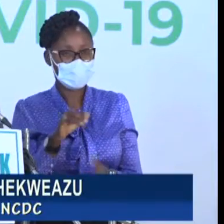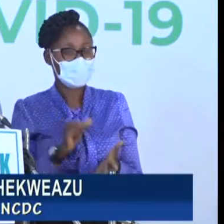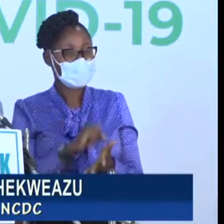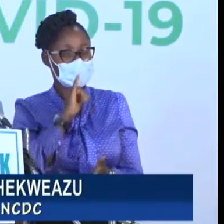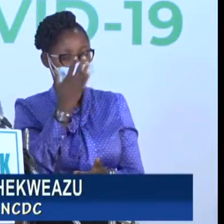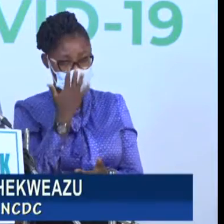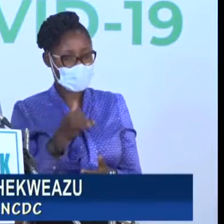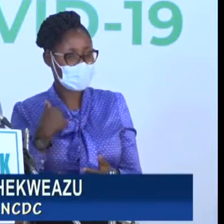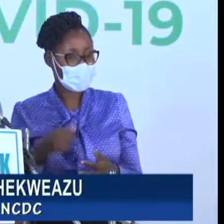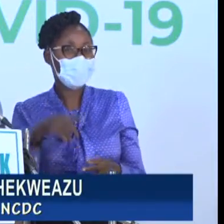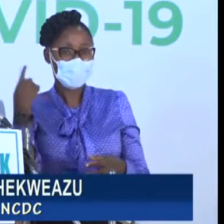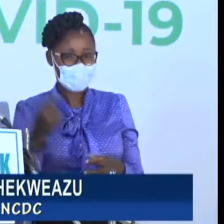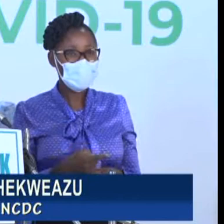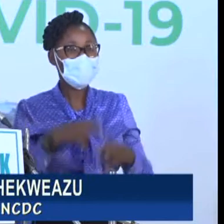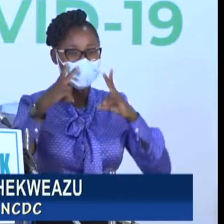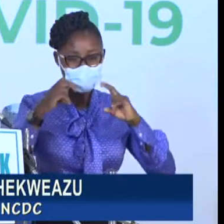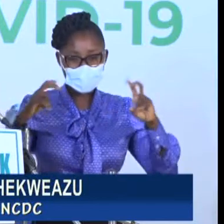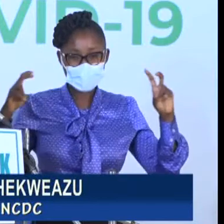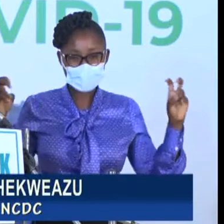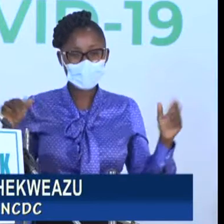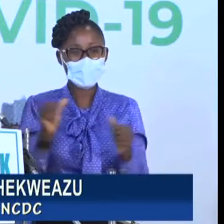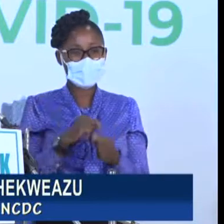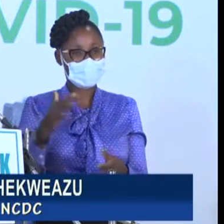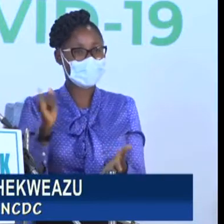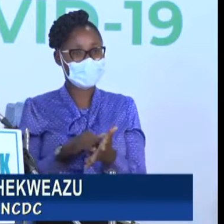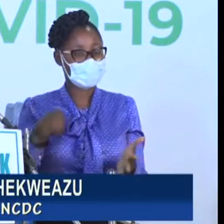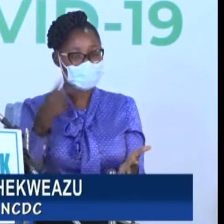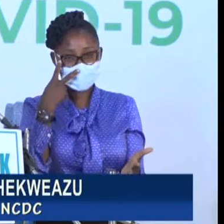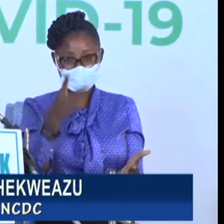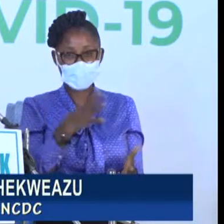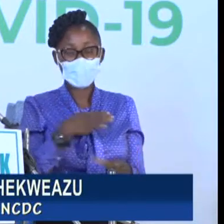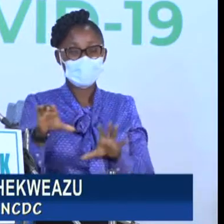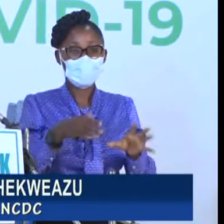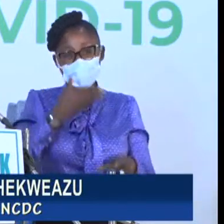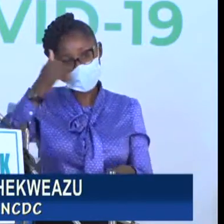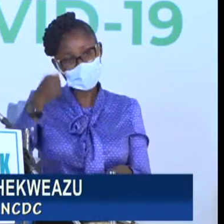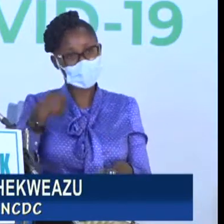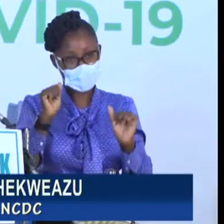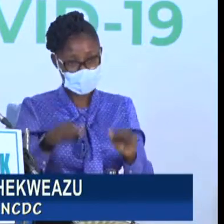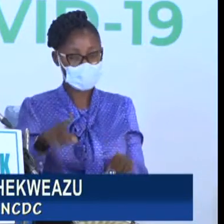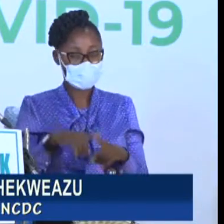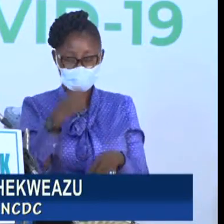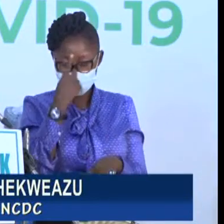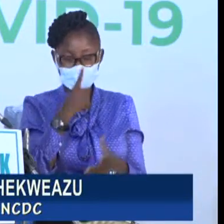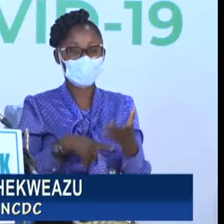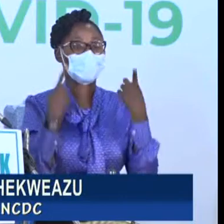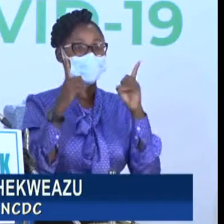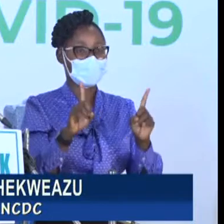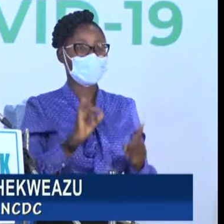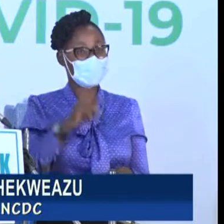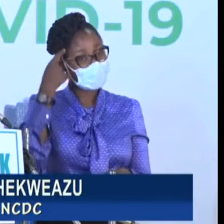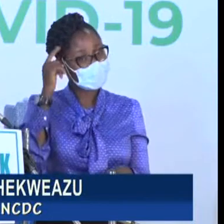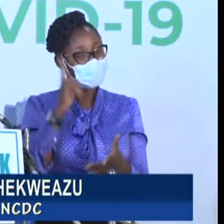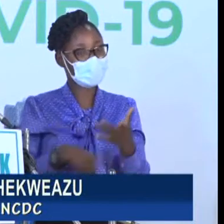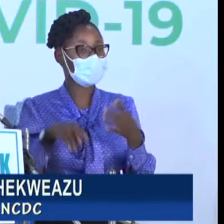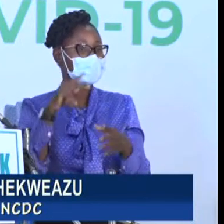obliged to investigate every case that we see and do the best that we can to understand what is going on. So I think what Nigerians can